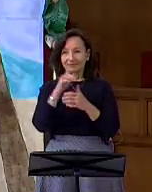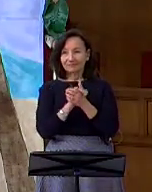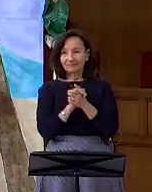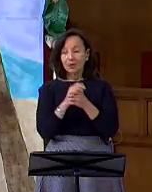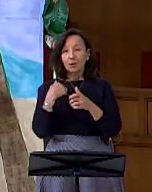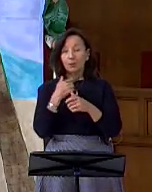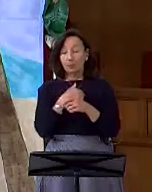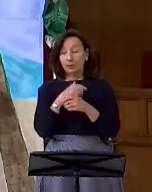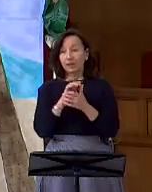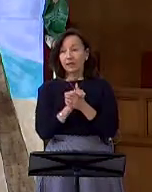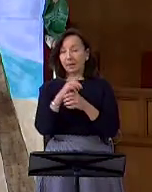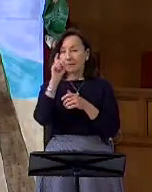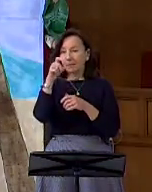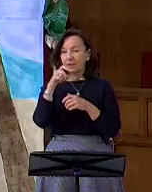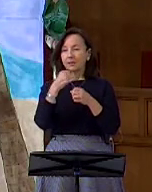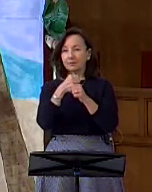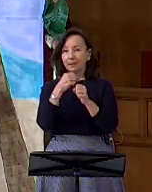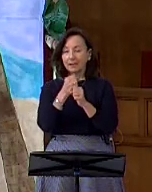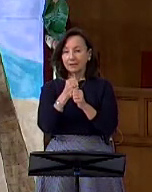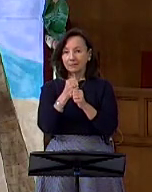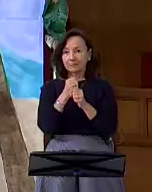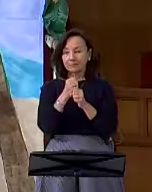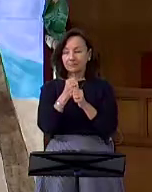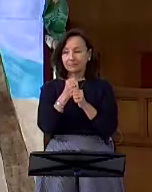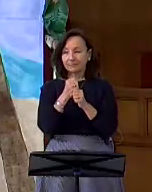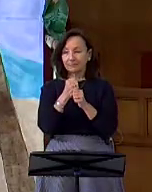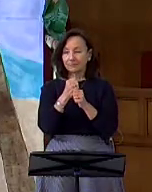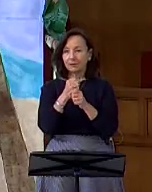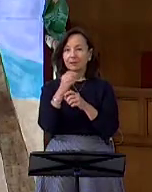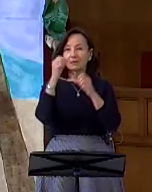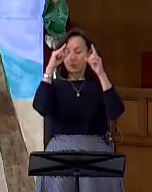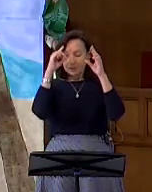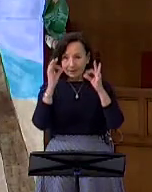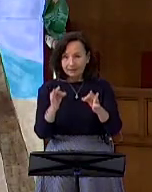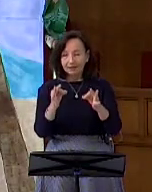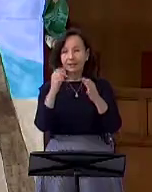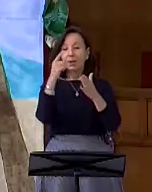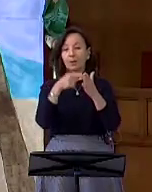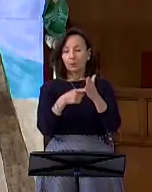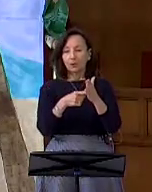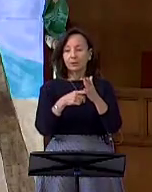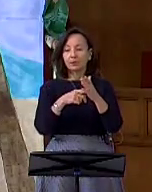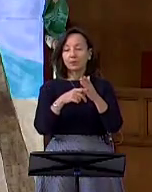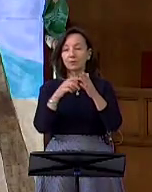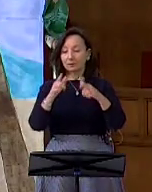We must make up our mind which walk we are going to take.